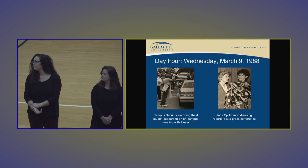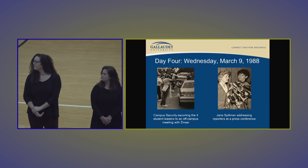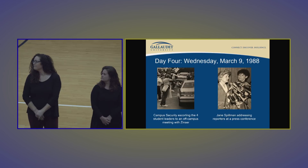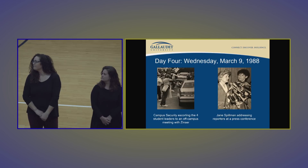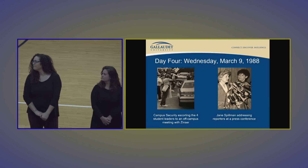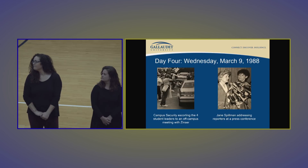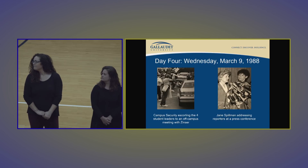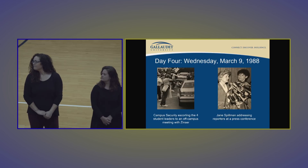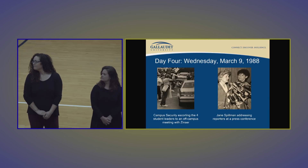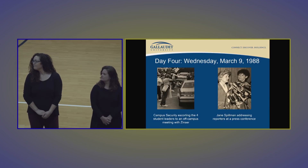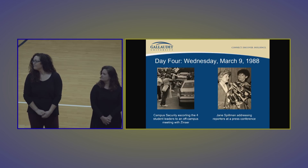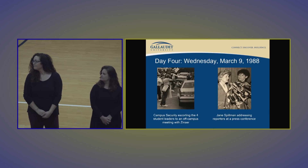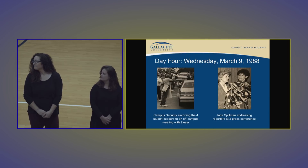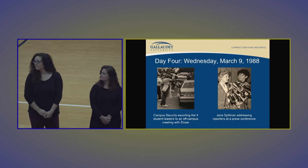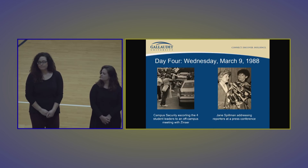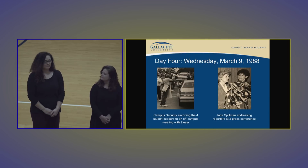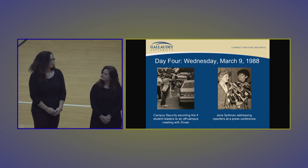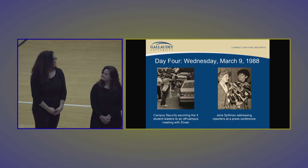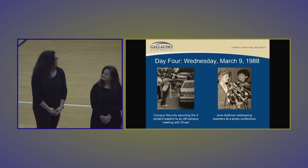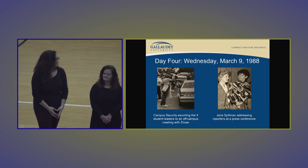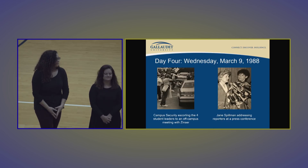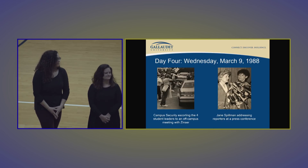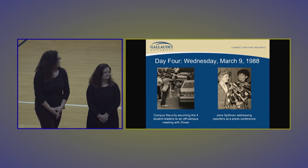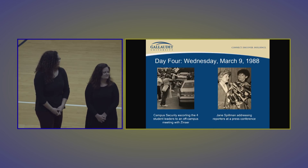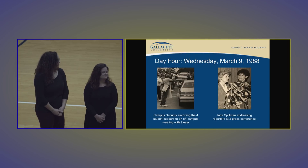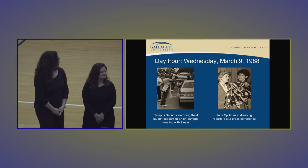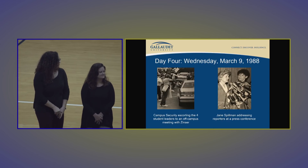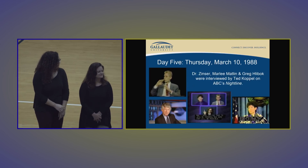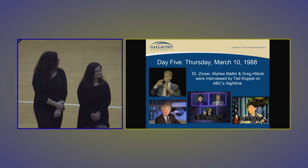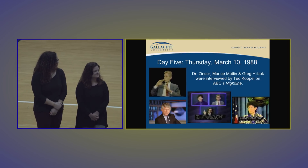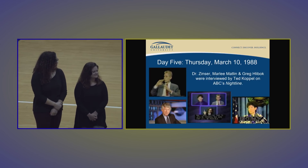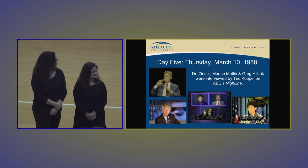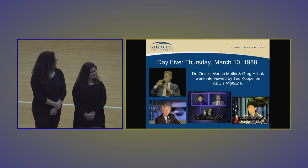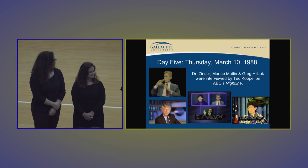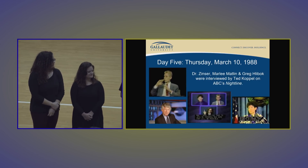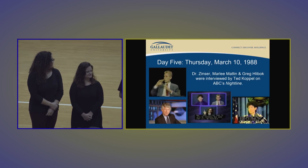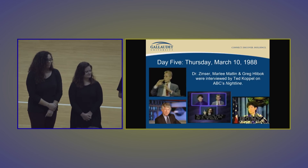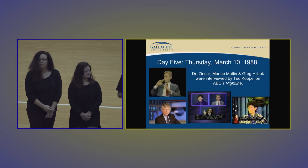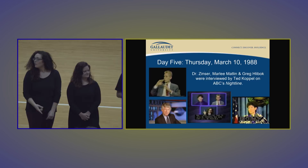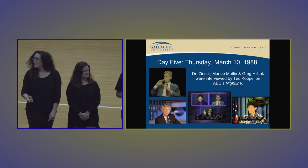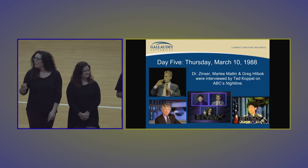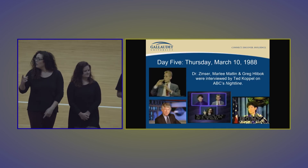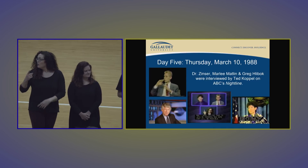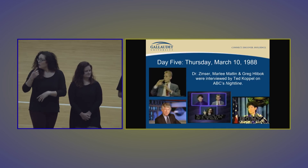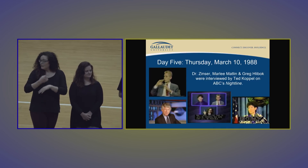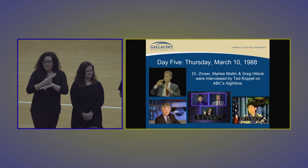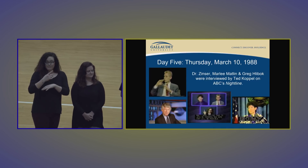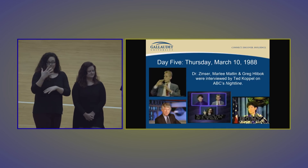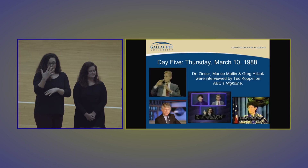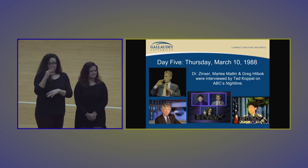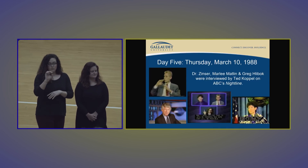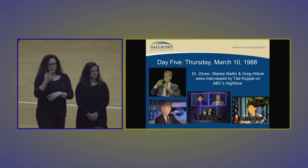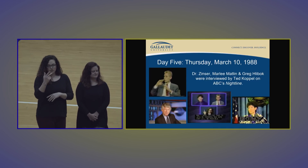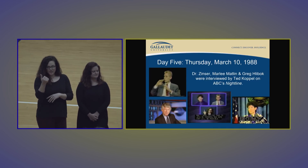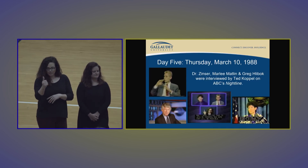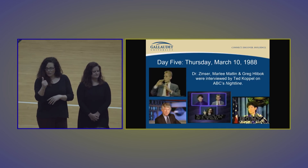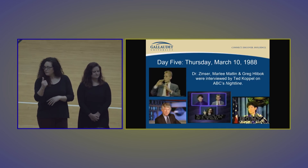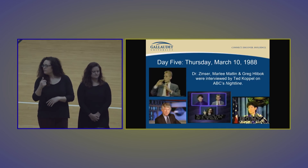and also the students meeting with Zinser off campus. On day 5,